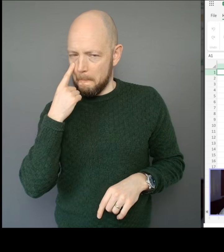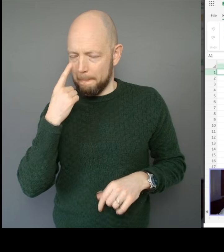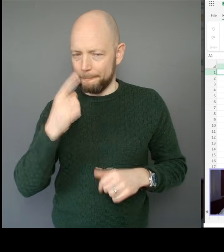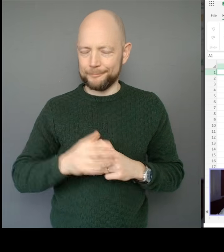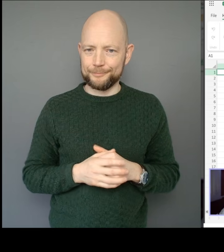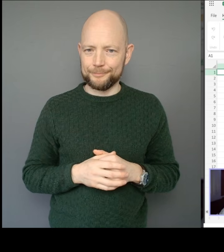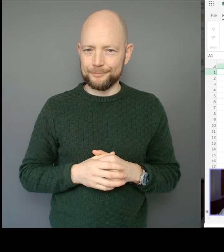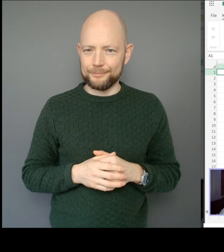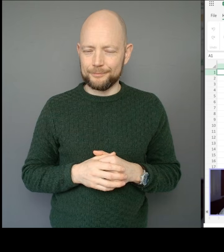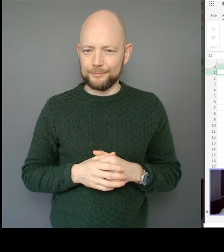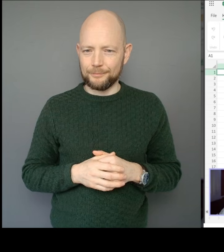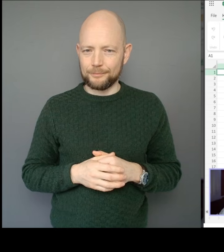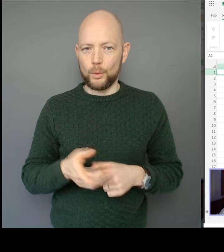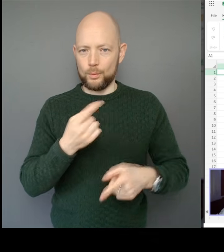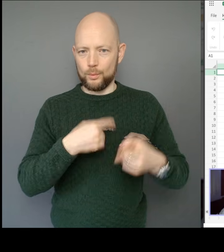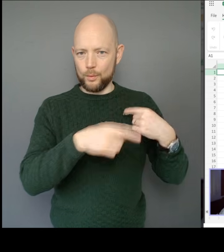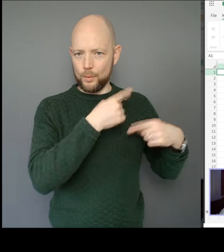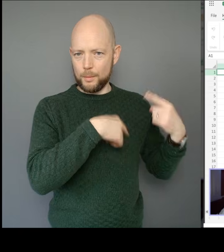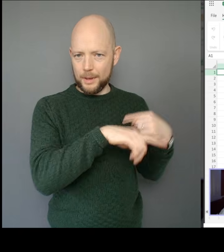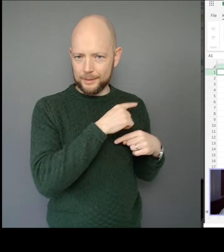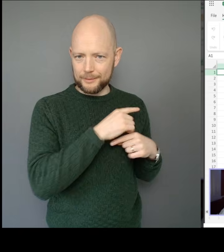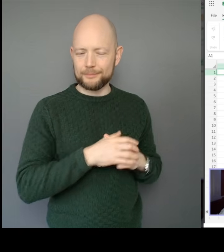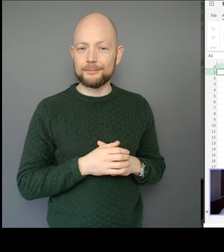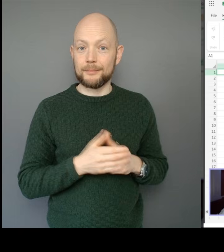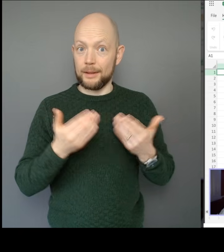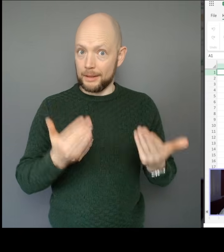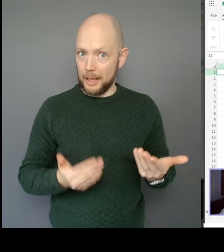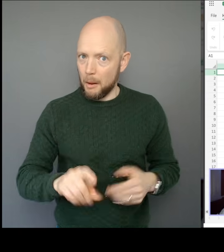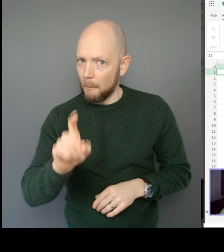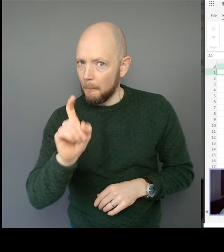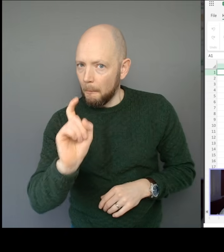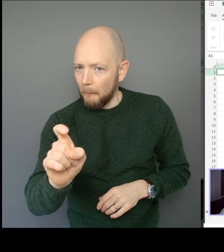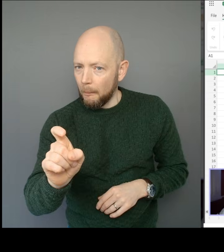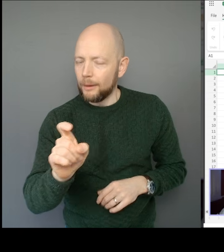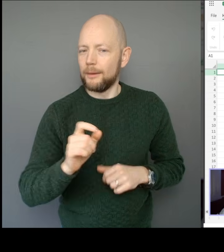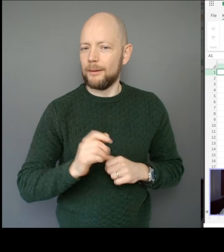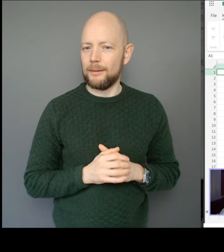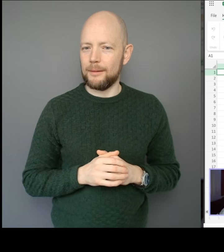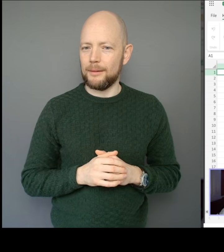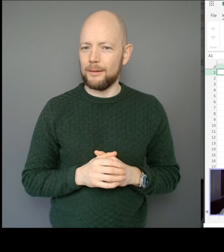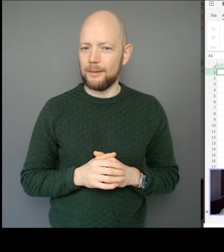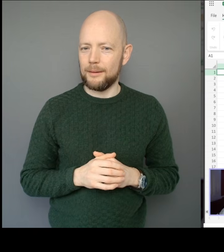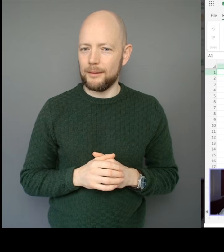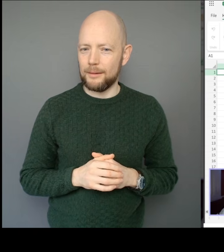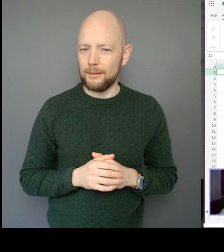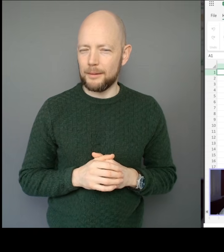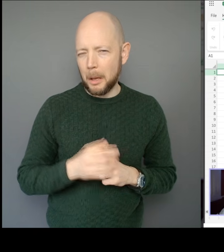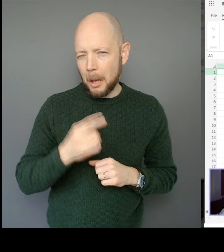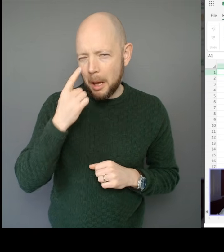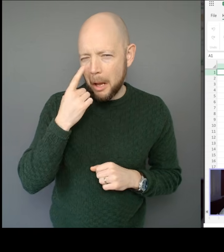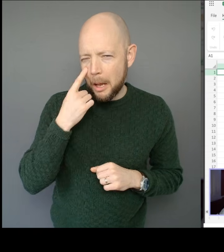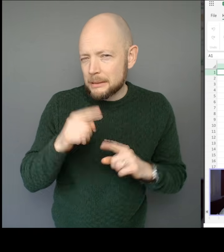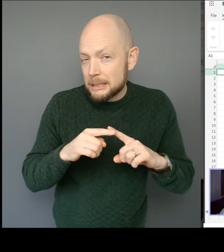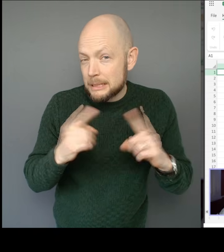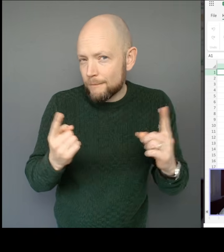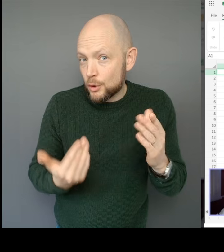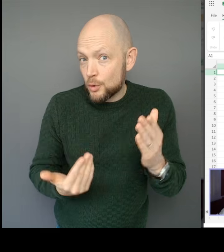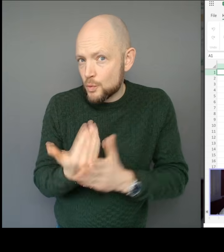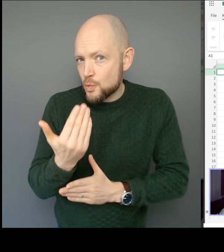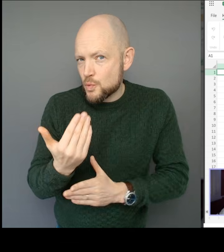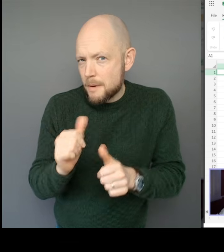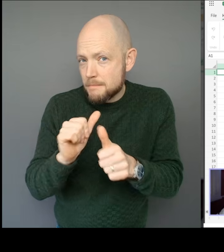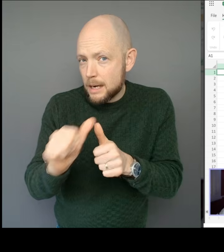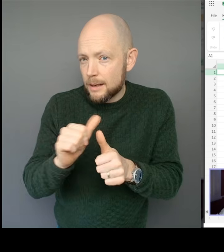I'm going to X this out. And when I go to Copilot, let's see if the Copilot changes in any way.